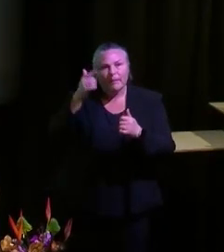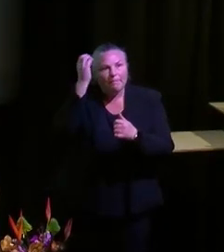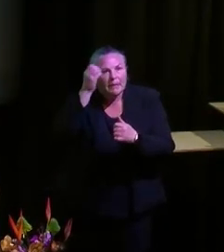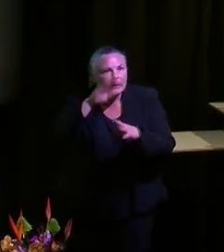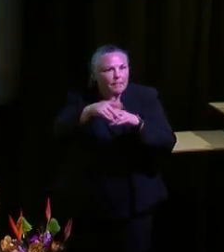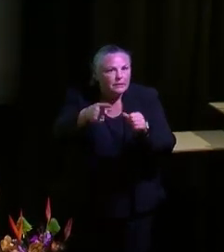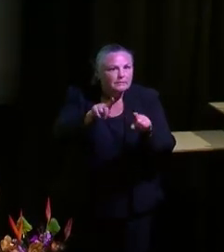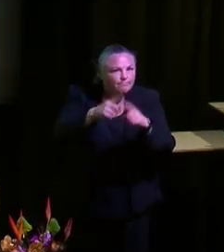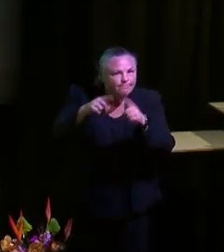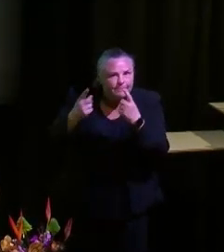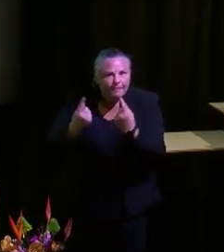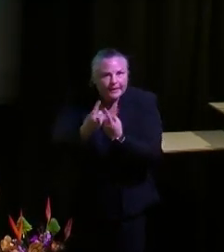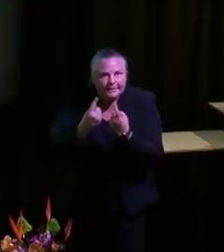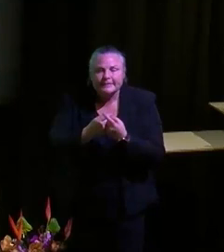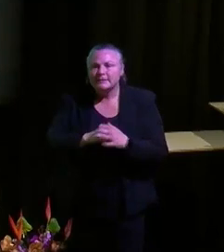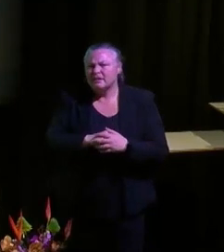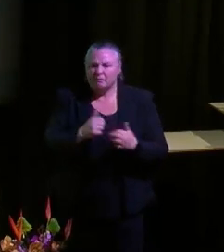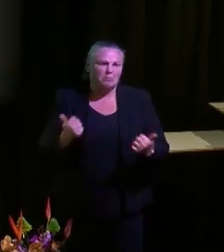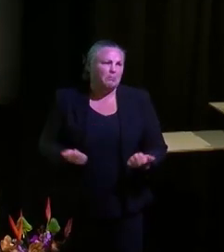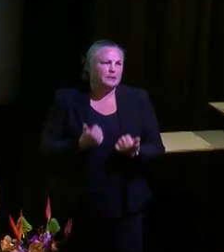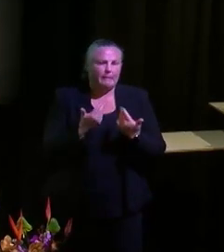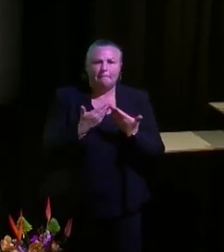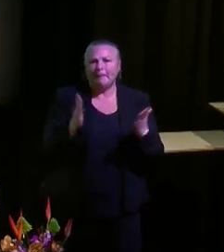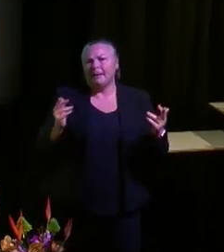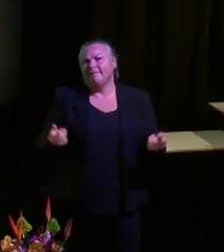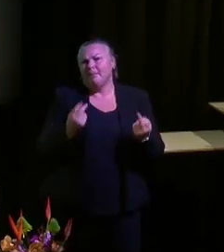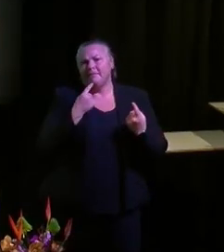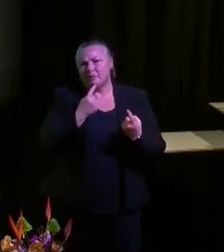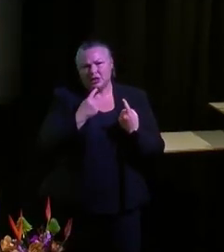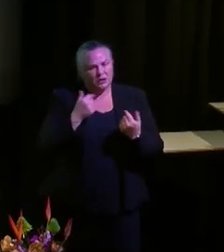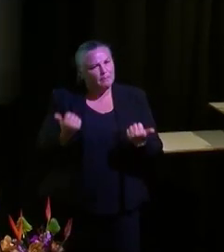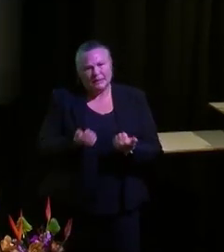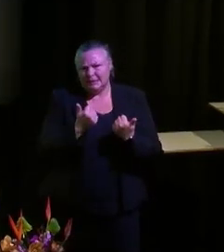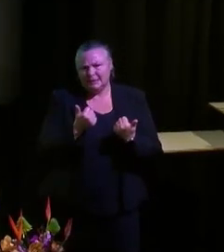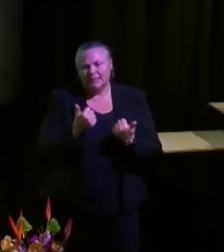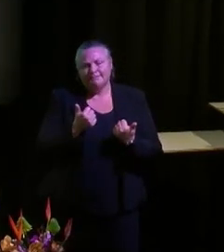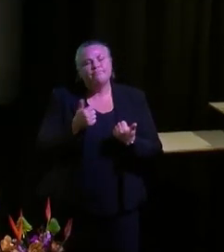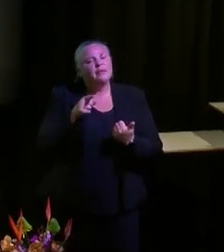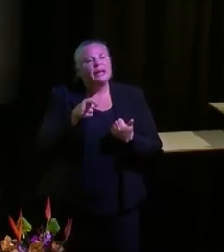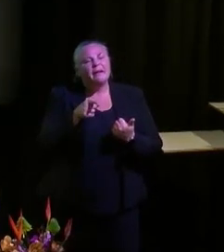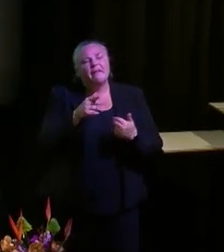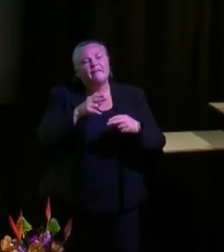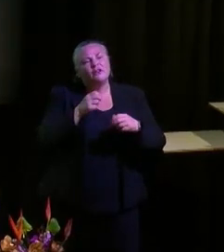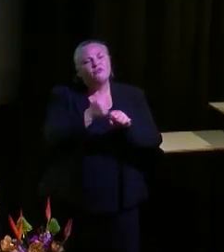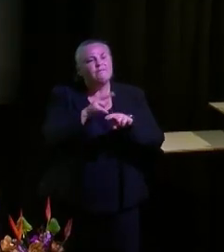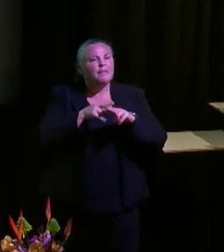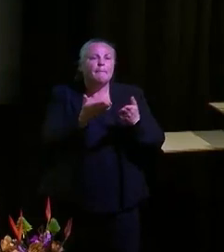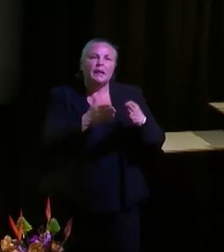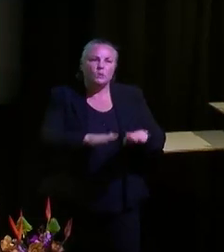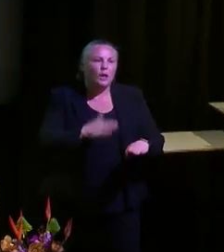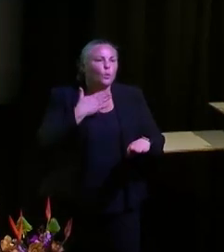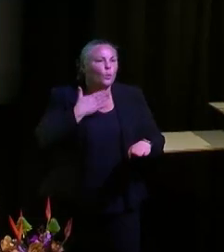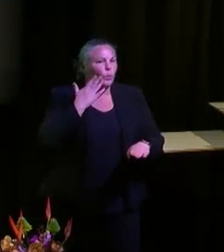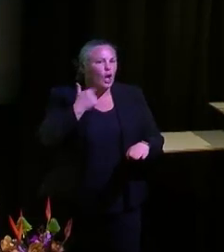there is a lot of publicly available research which is available on him. So he passed away when I was only a small child, so I didn't get